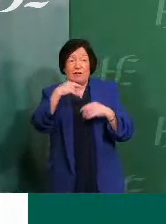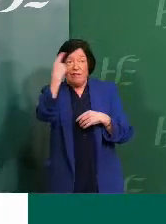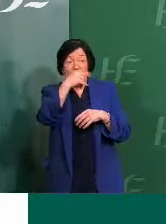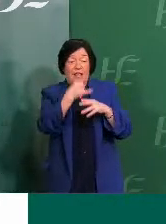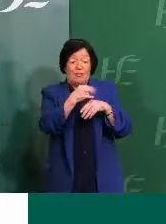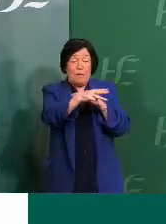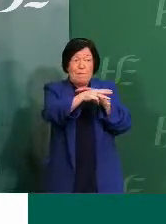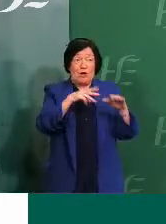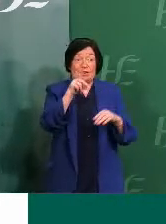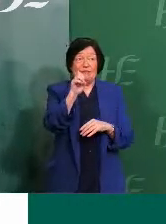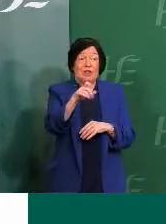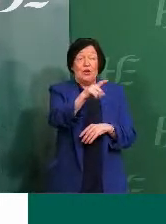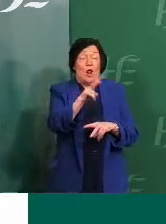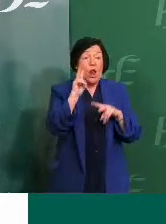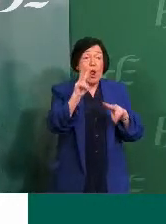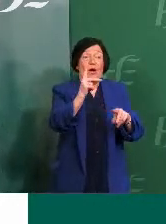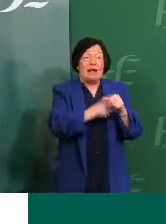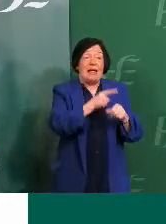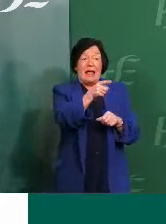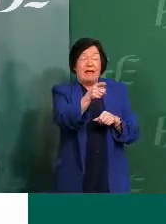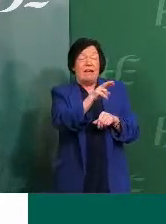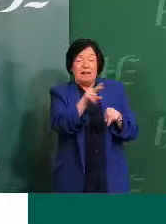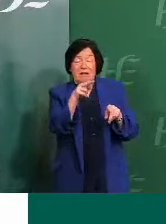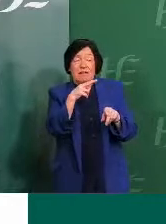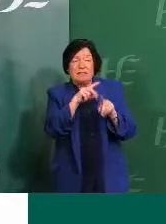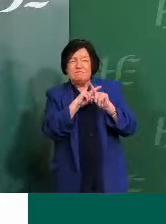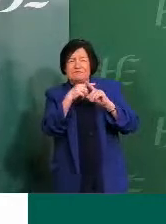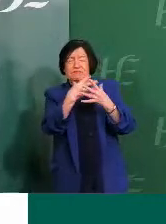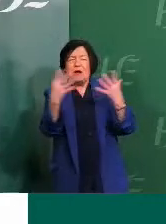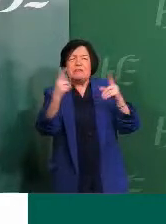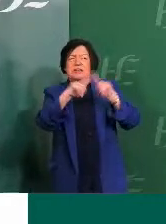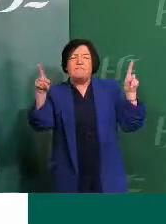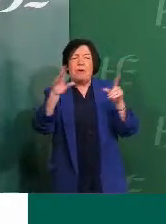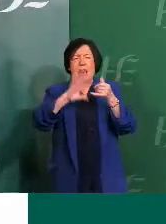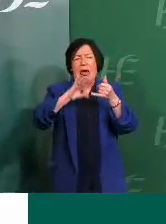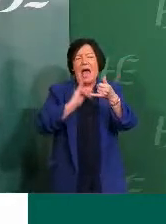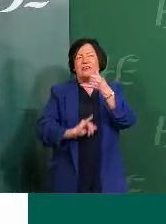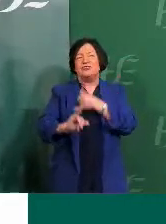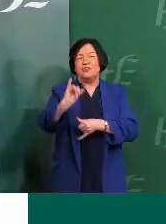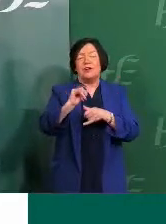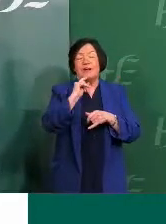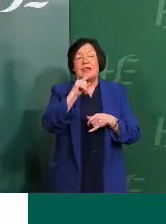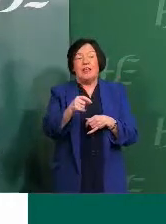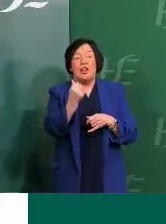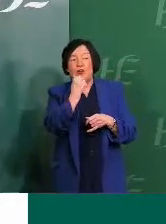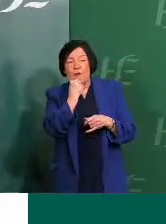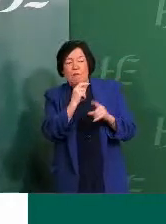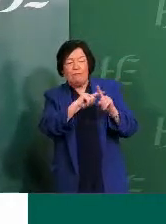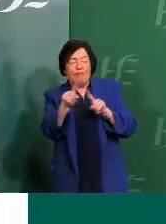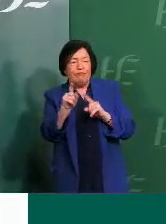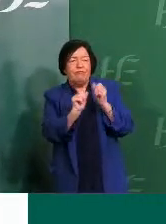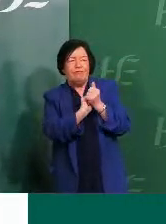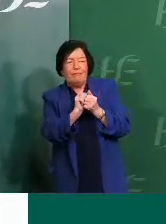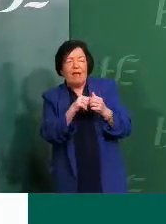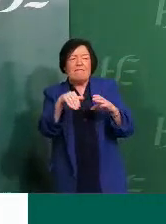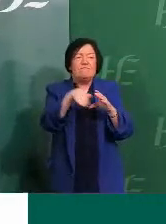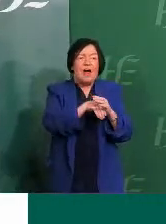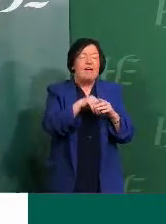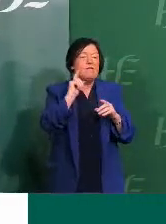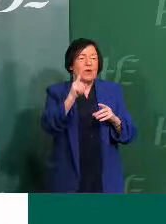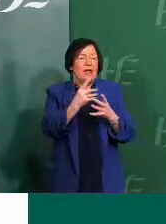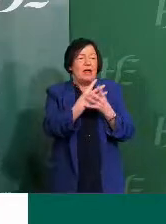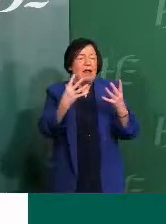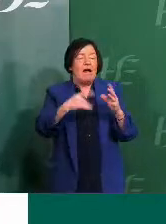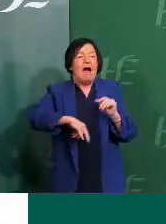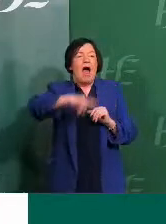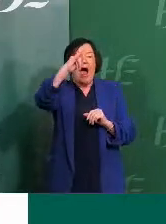of December. So you can look at, again, not dissimilar to last year in terms of the volume of activity, but we are seeing very,